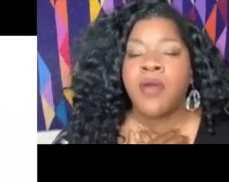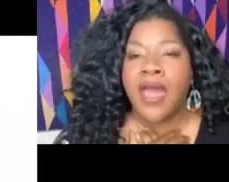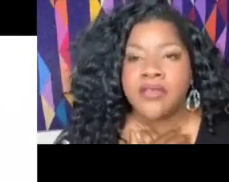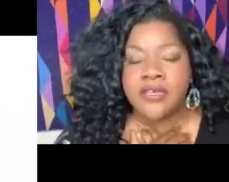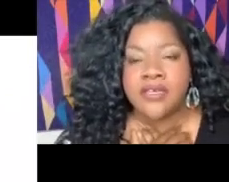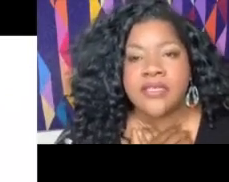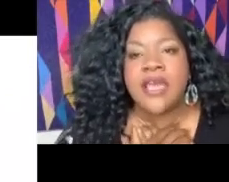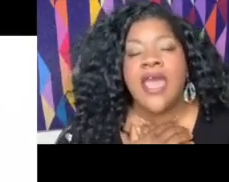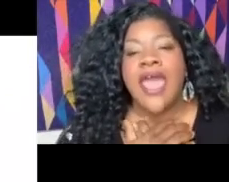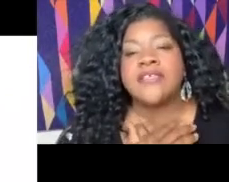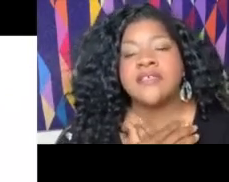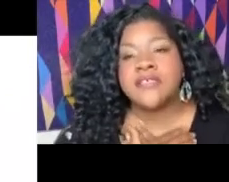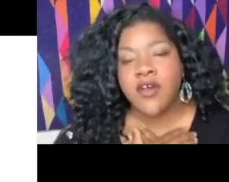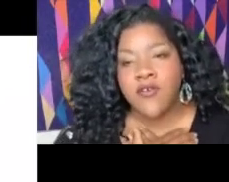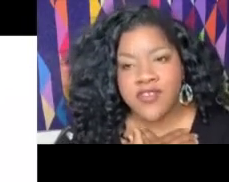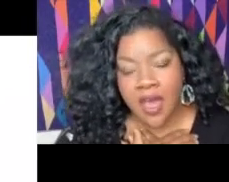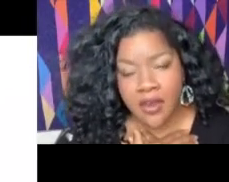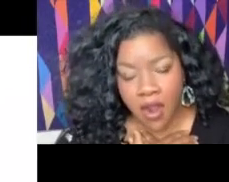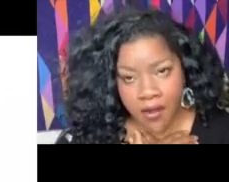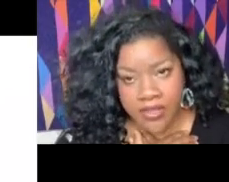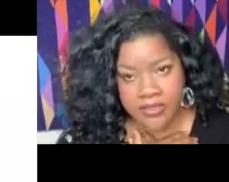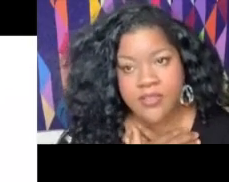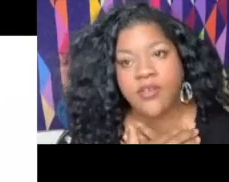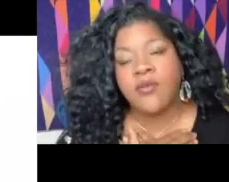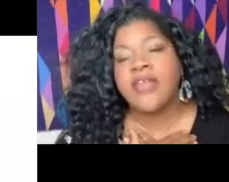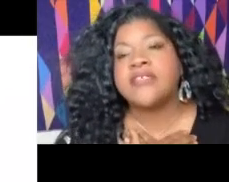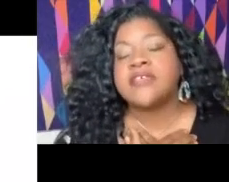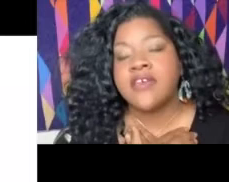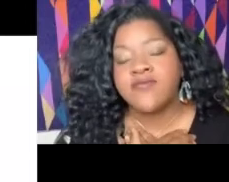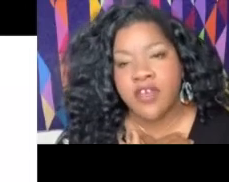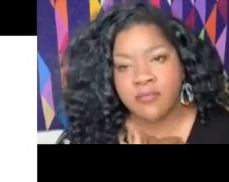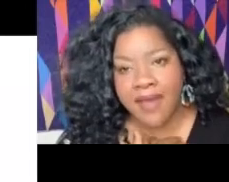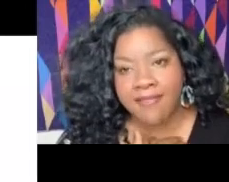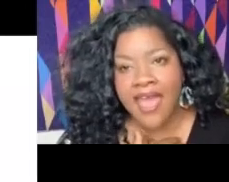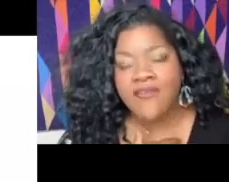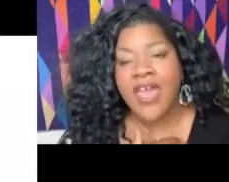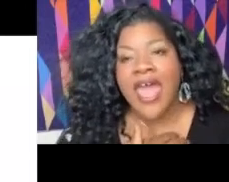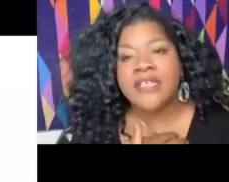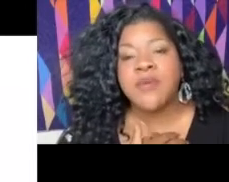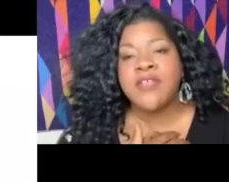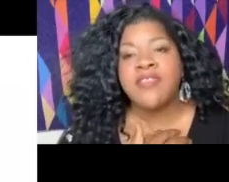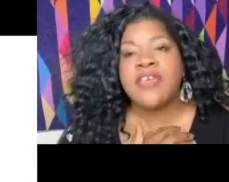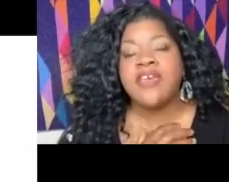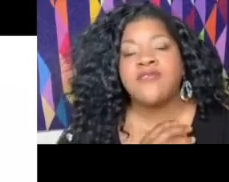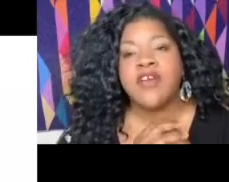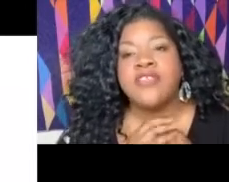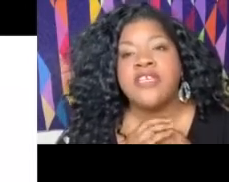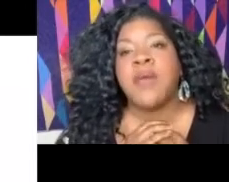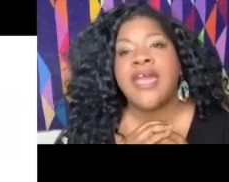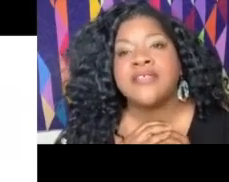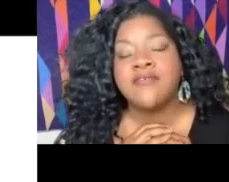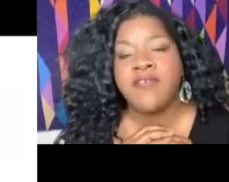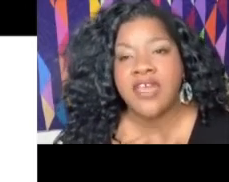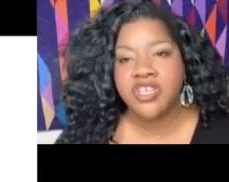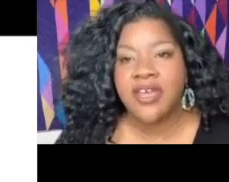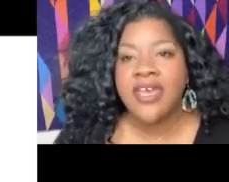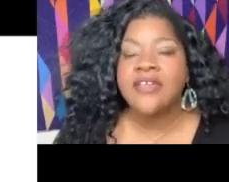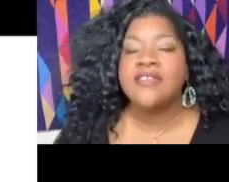my practice as a self-taught artist, the greatest gift of my life has been the gift of deep